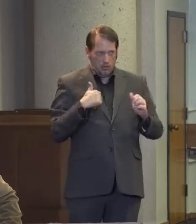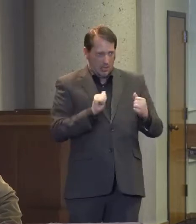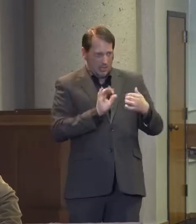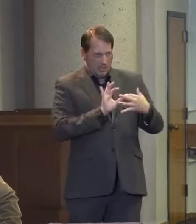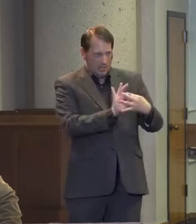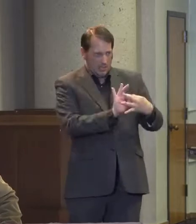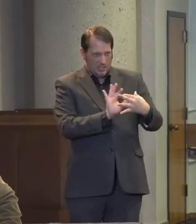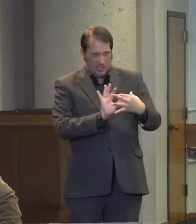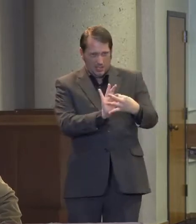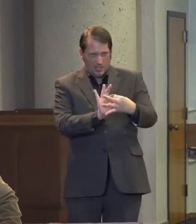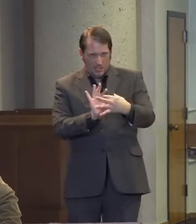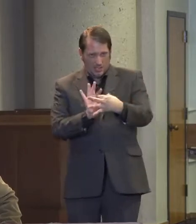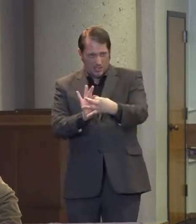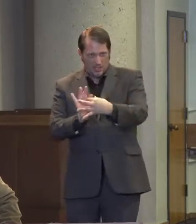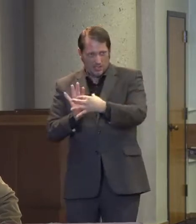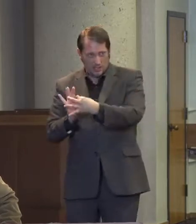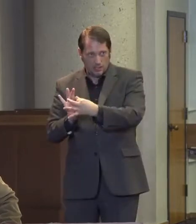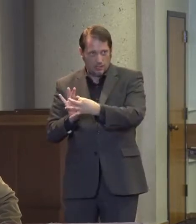we're completing